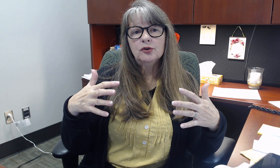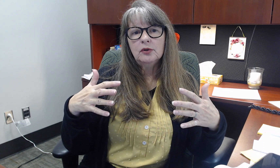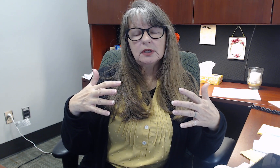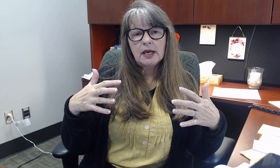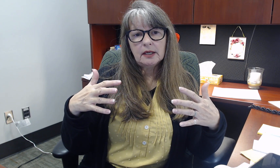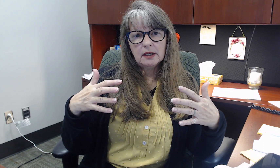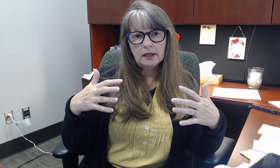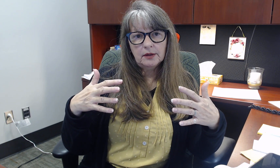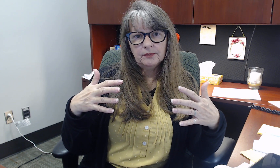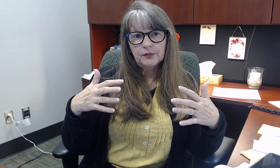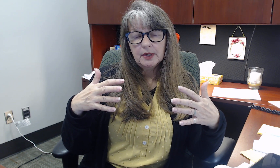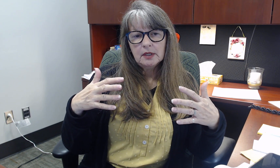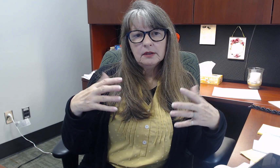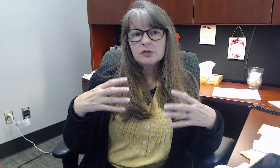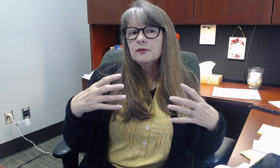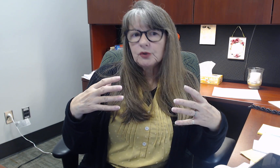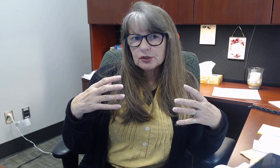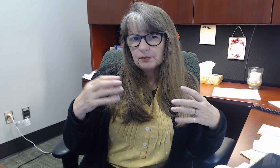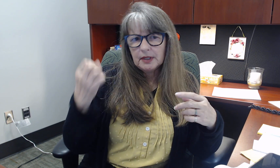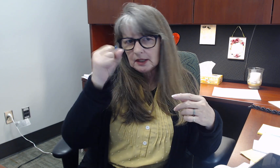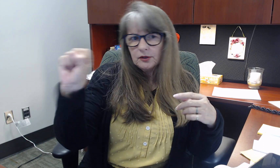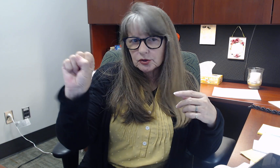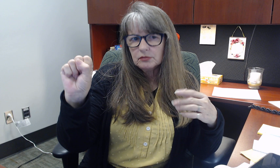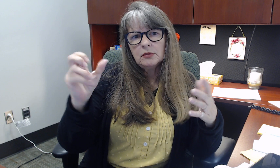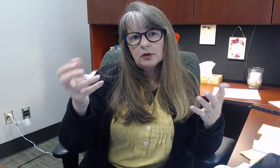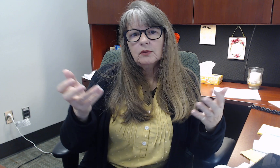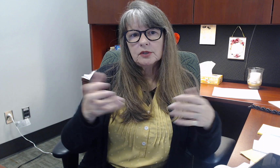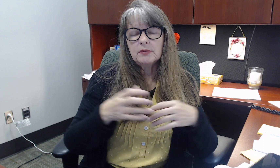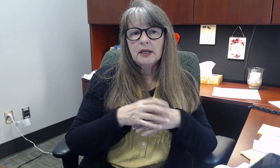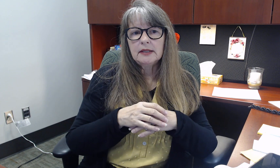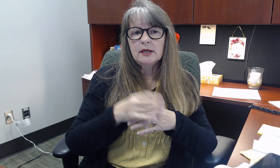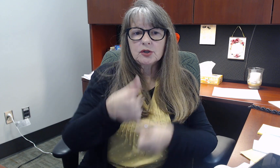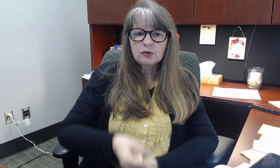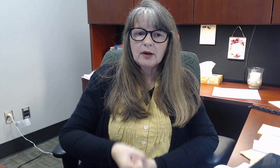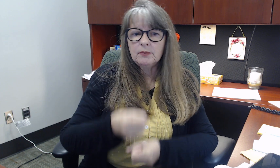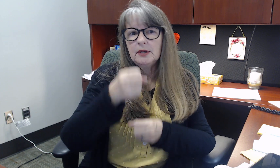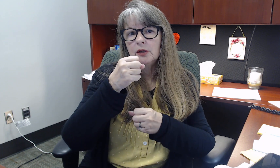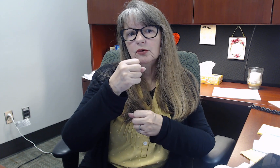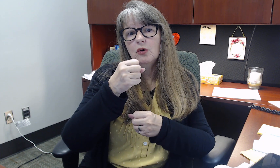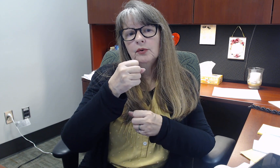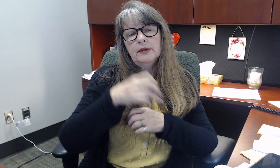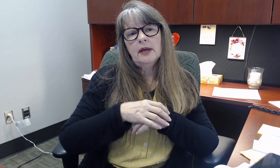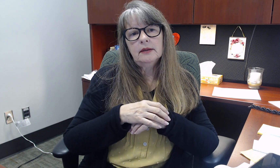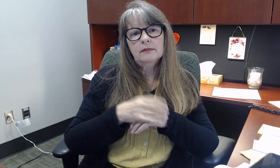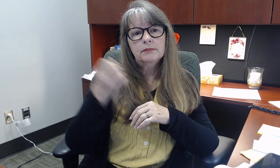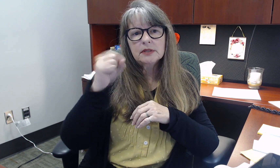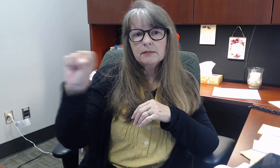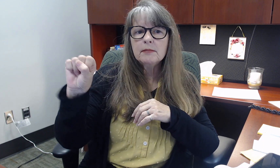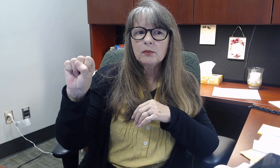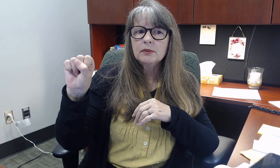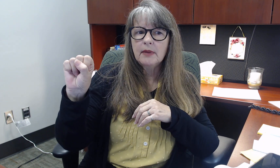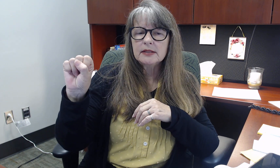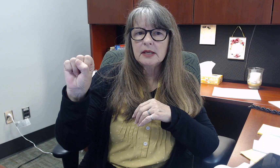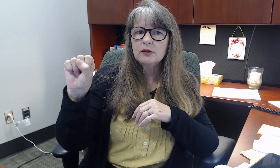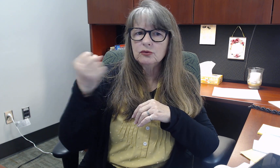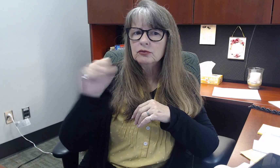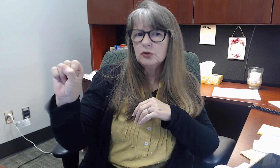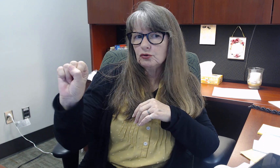it, like civil disobedience, or something like that. A strike would be like you're holding that. But some people might say they're